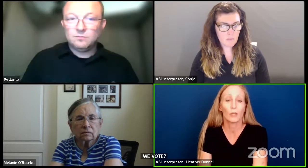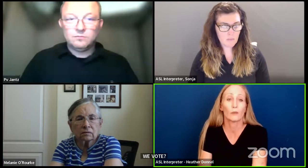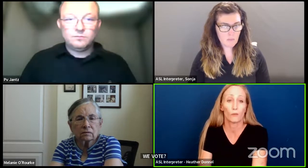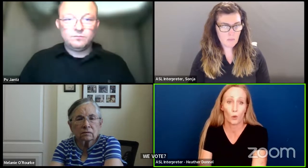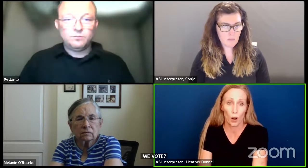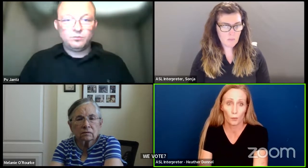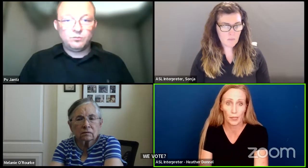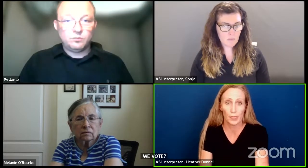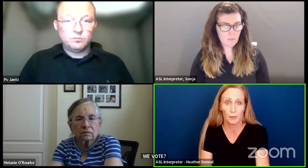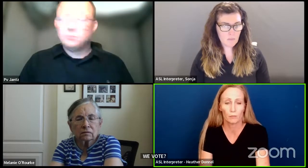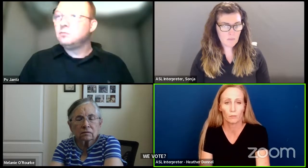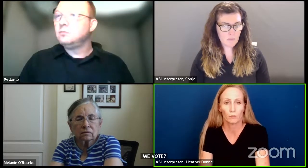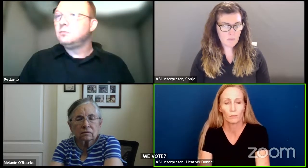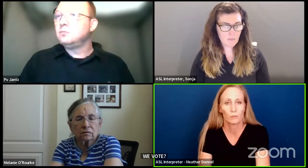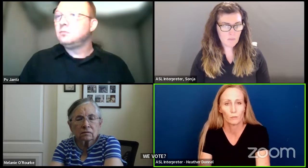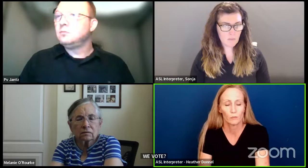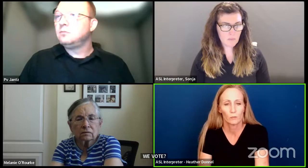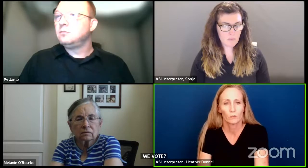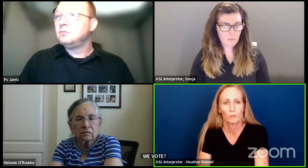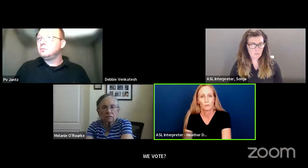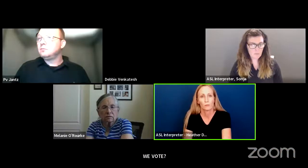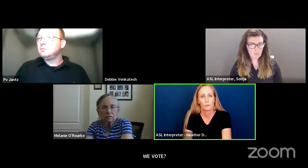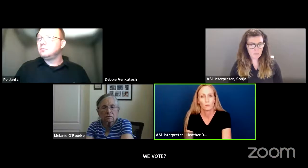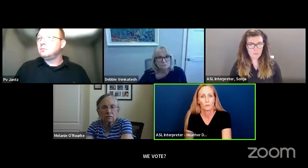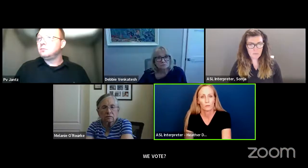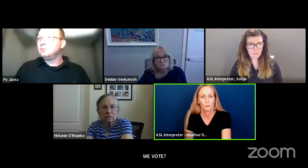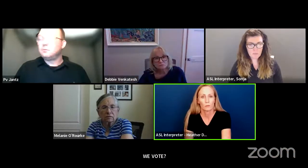vote and roll call, please.